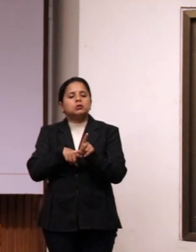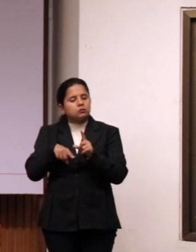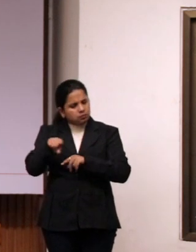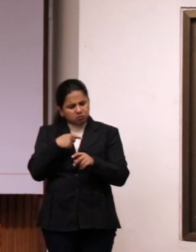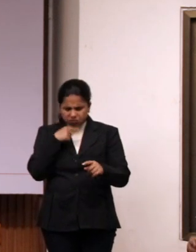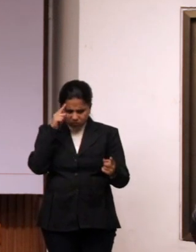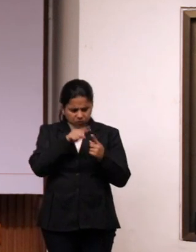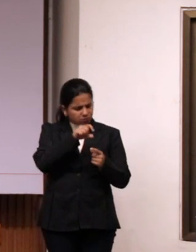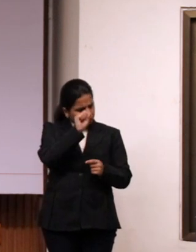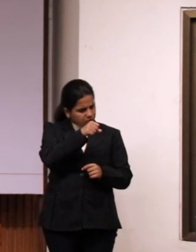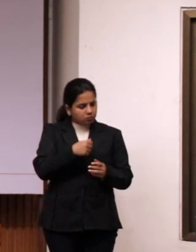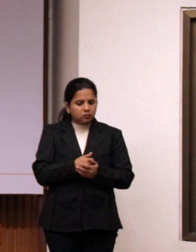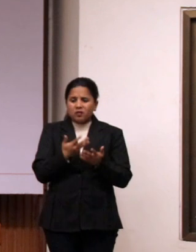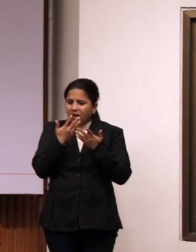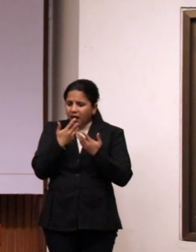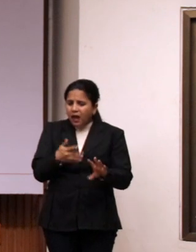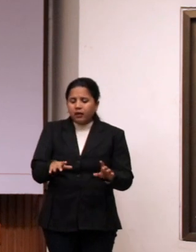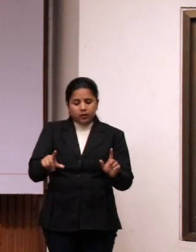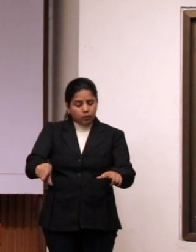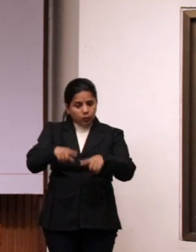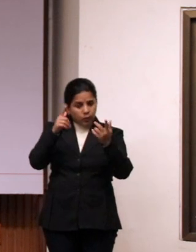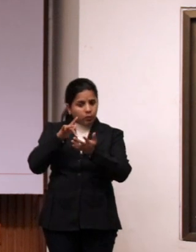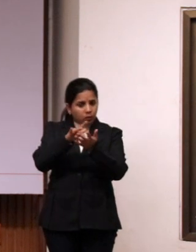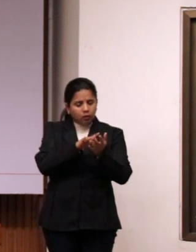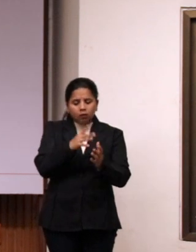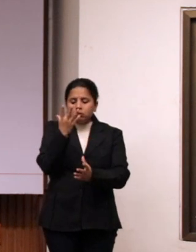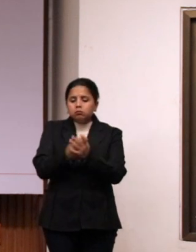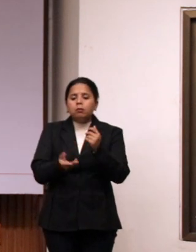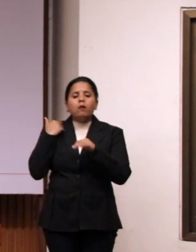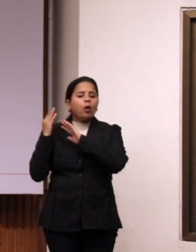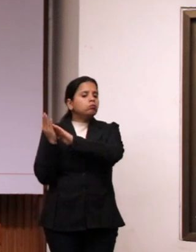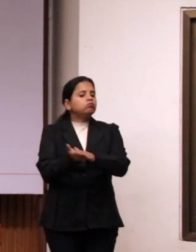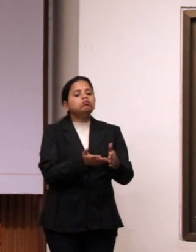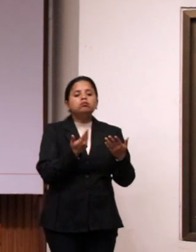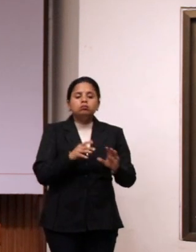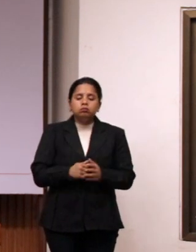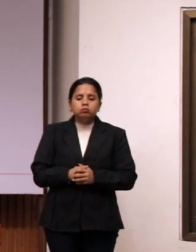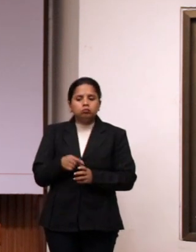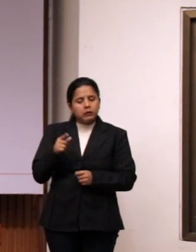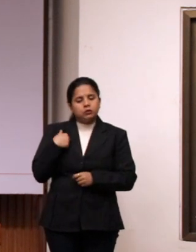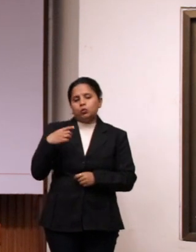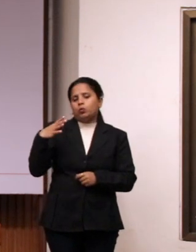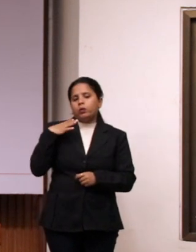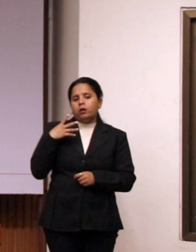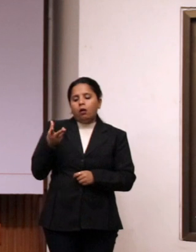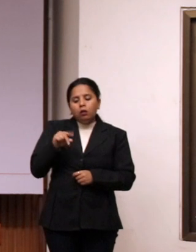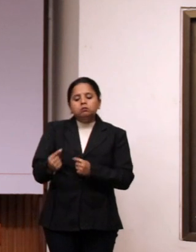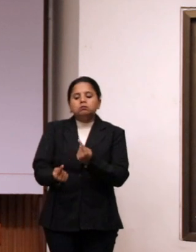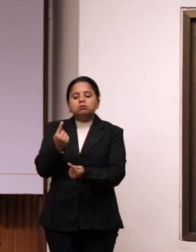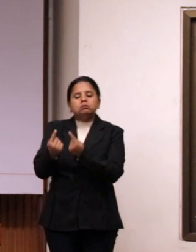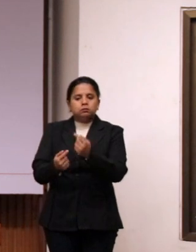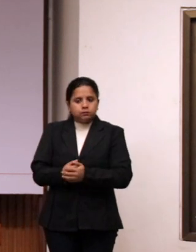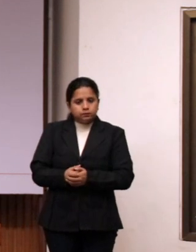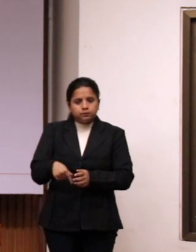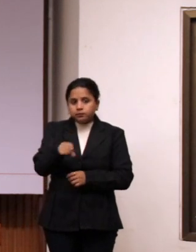agree with you. Any forested area, any degraded forest, we should wait for regeneration. And for it,